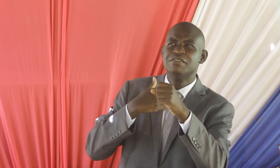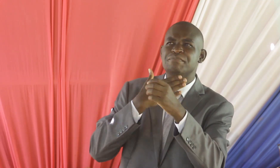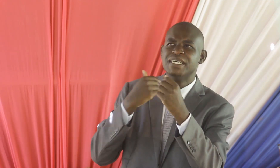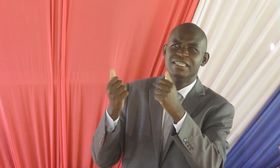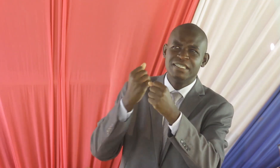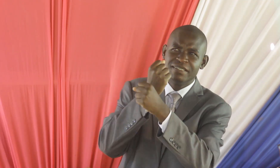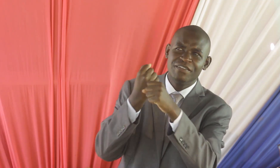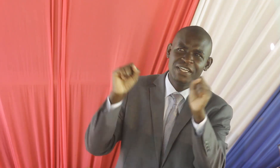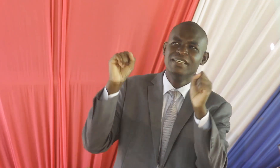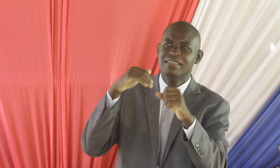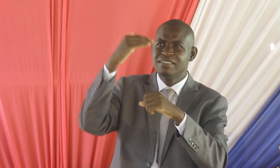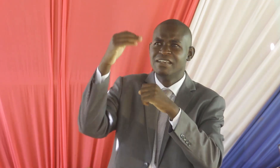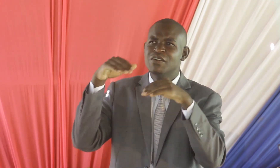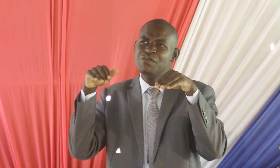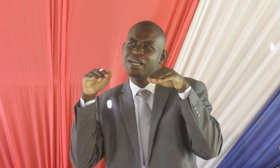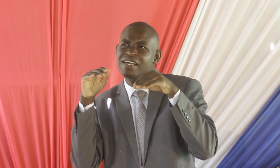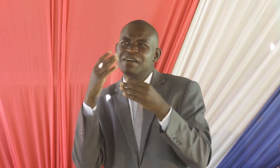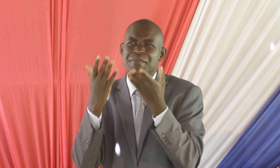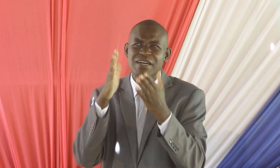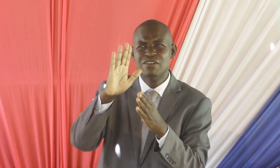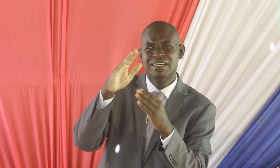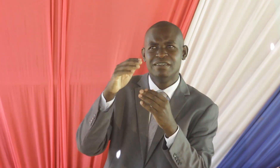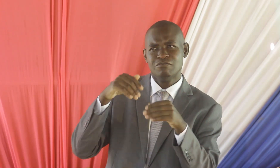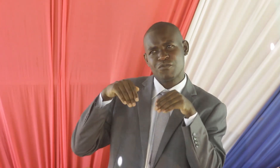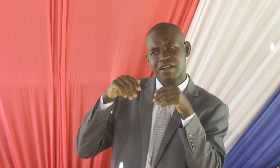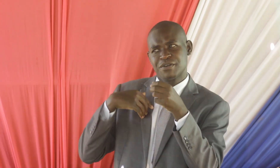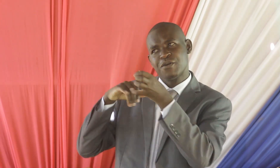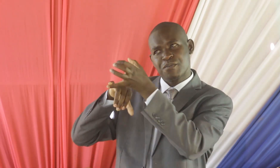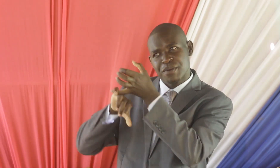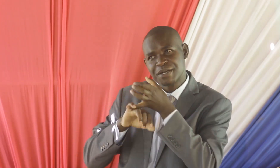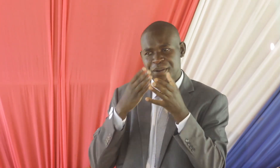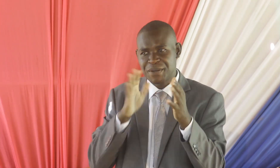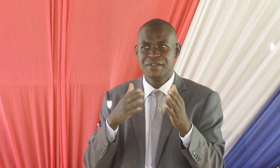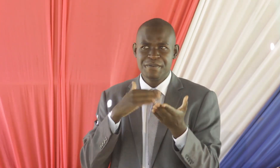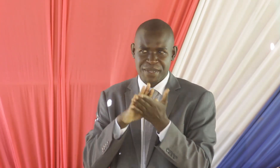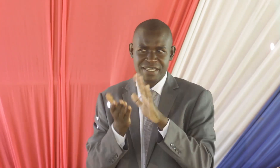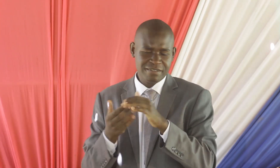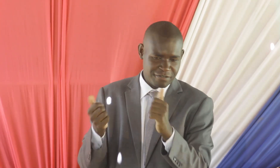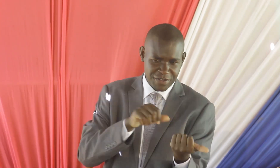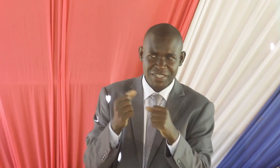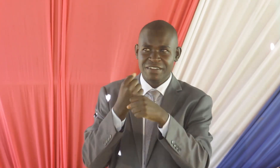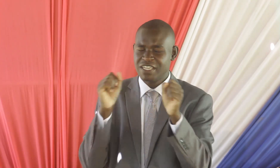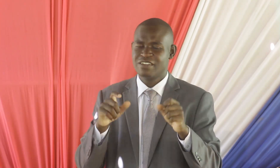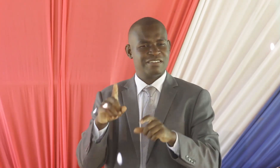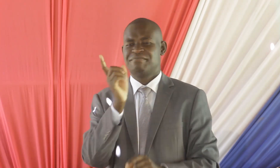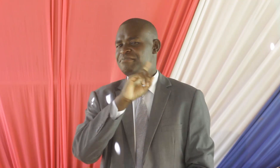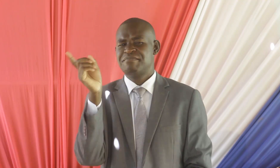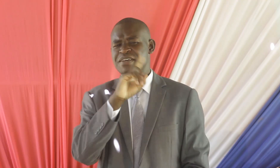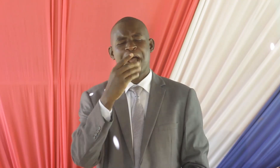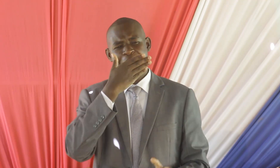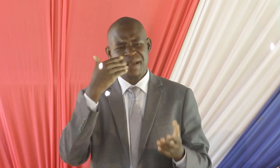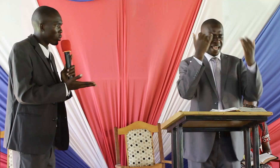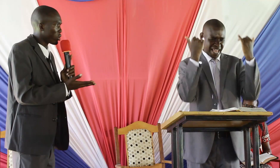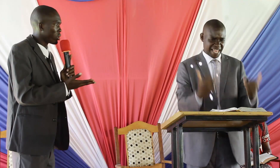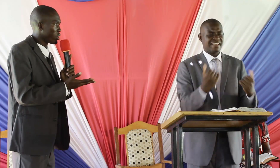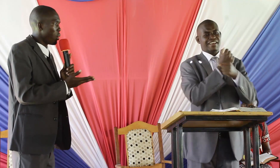doubt, thinking about what to do, are waiting to go and ask for